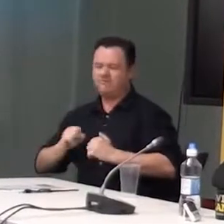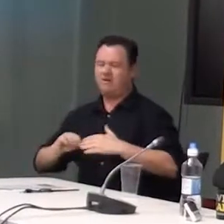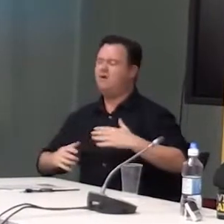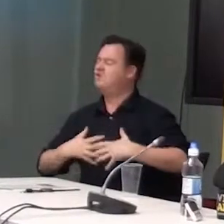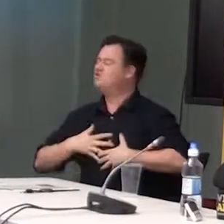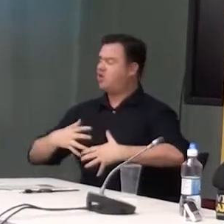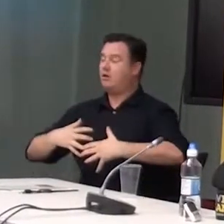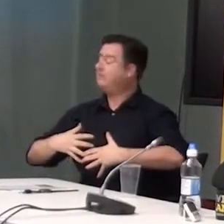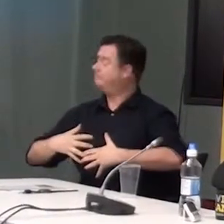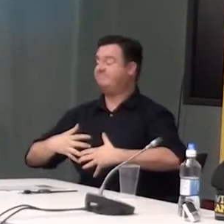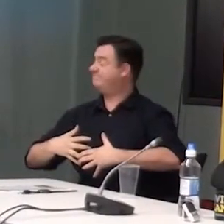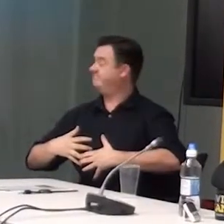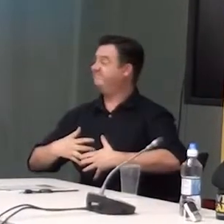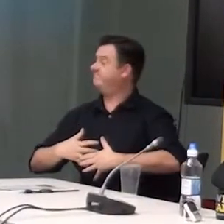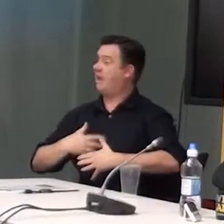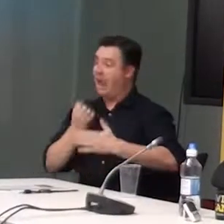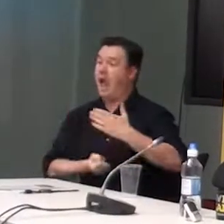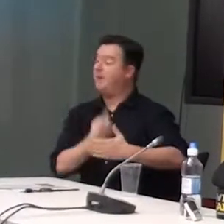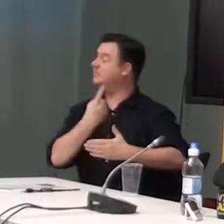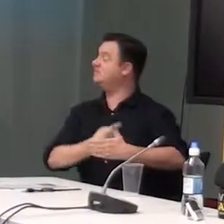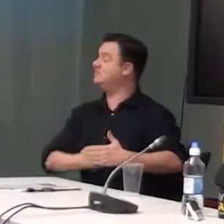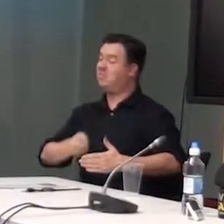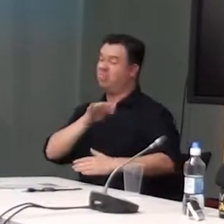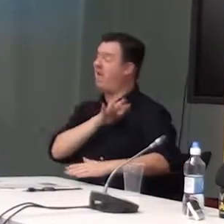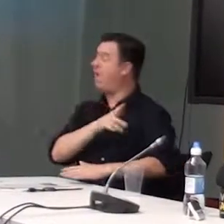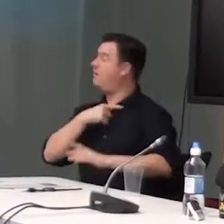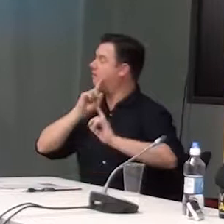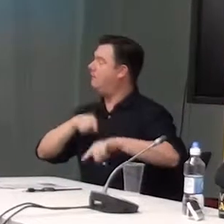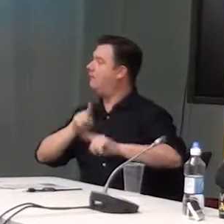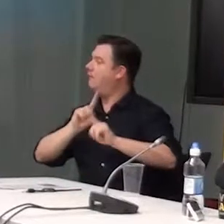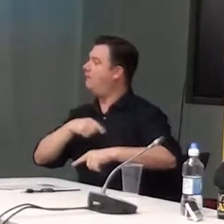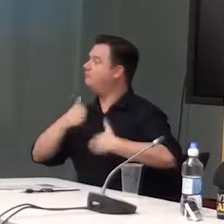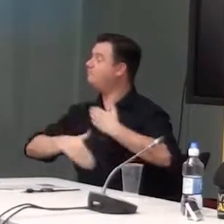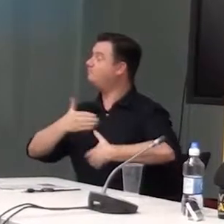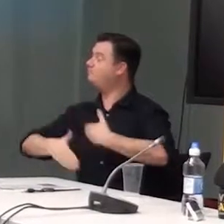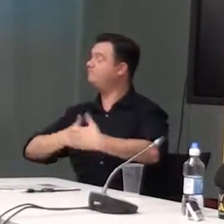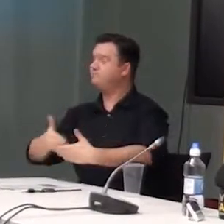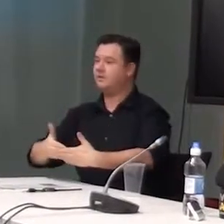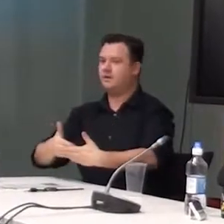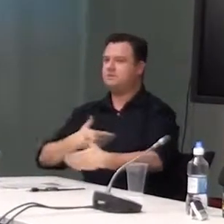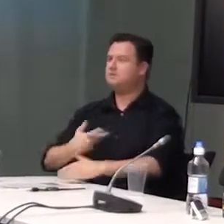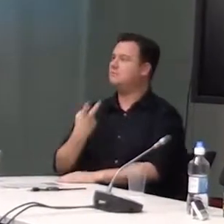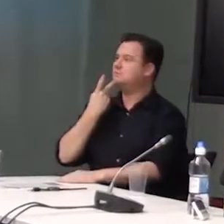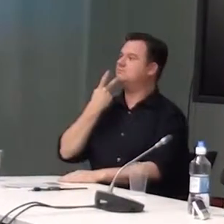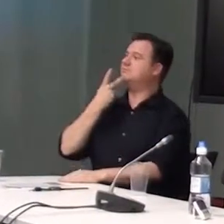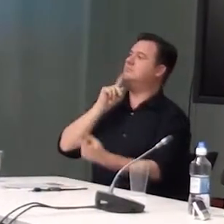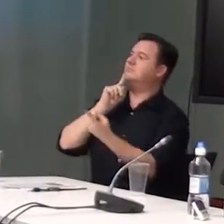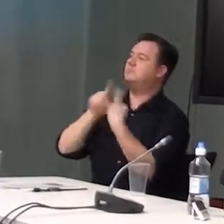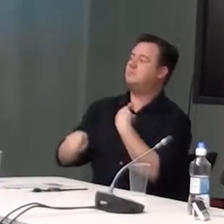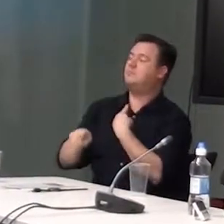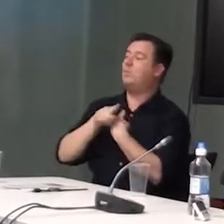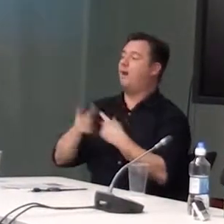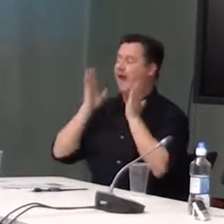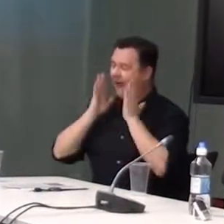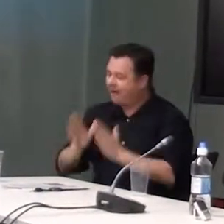of our inhumanity to each other. And it seems to me, to answer the second question, Dave's question, we have to